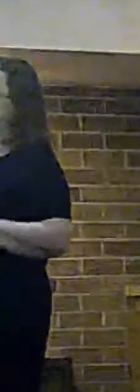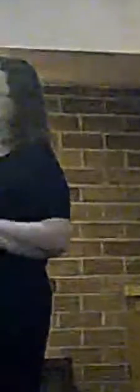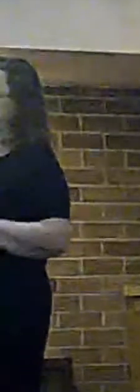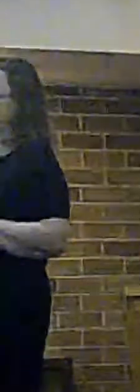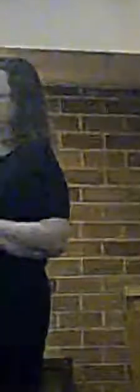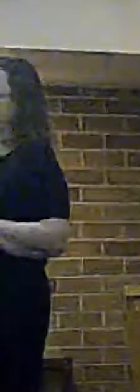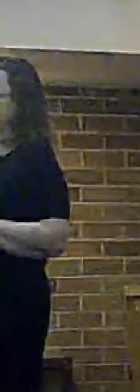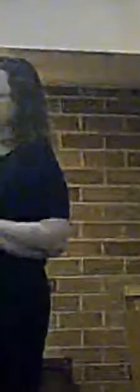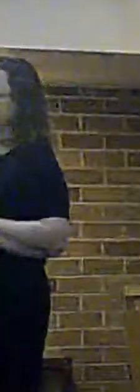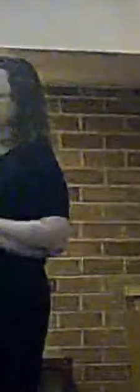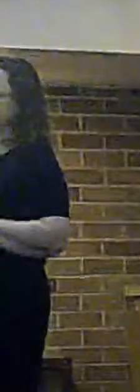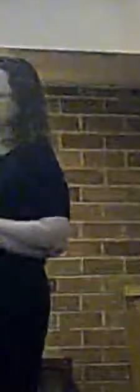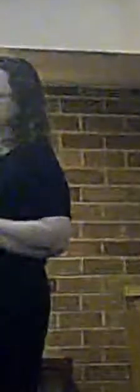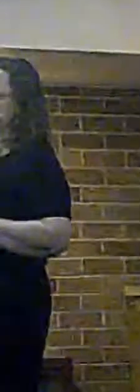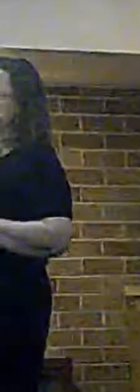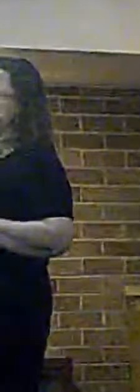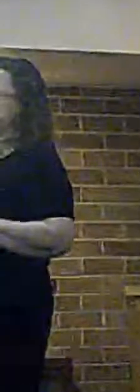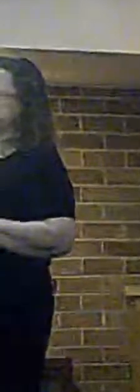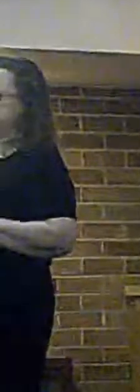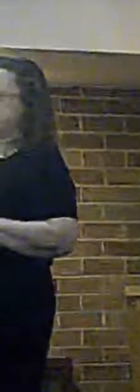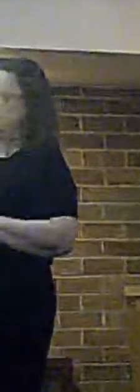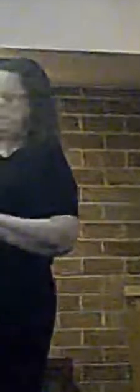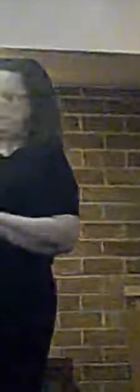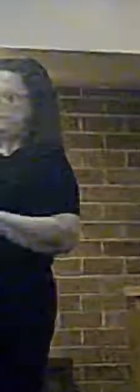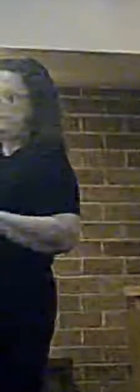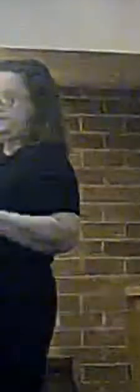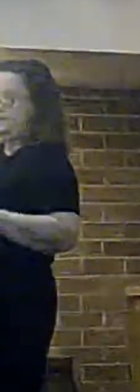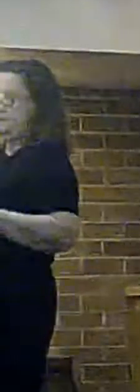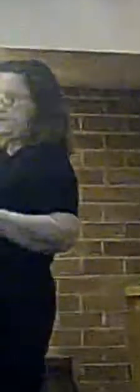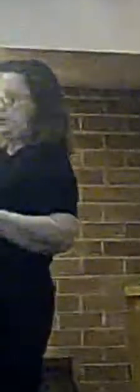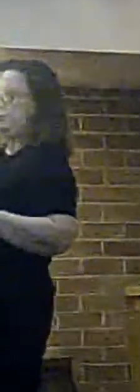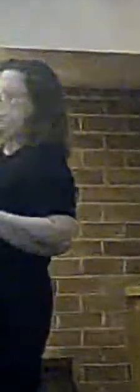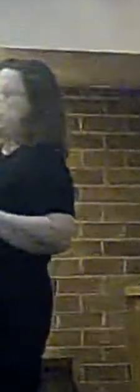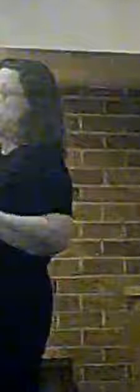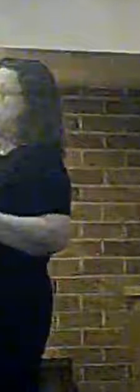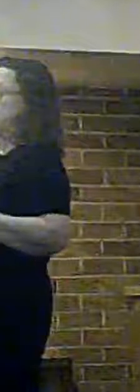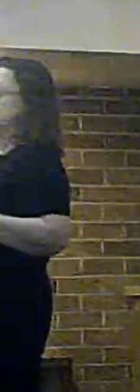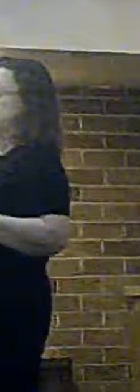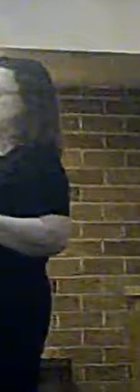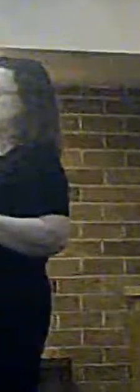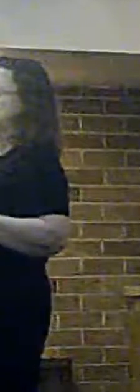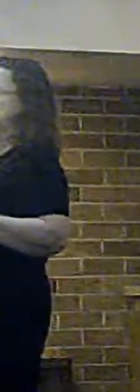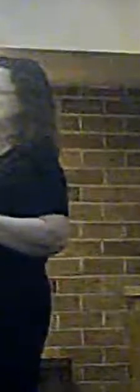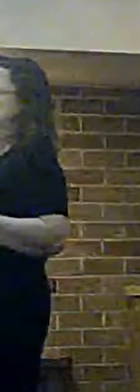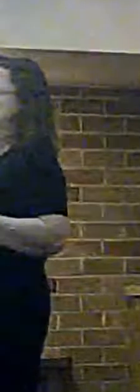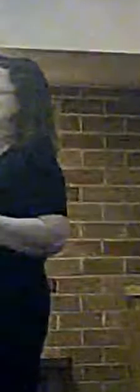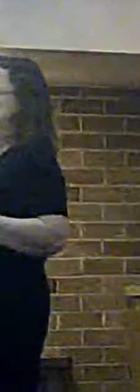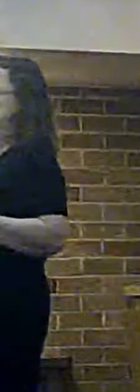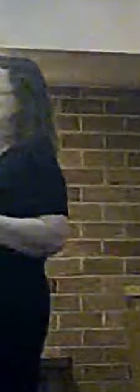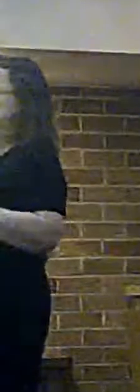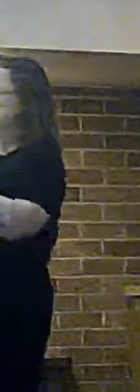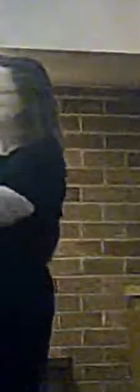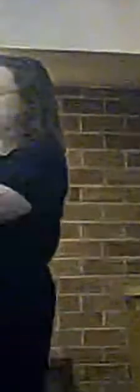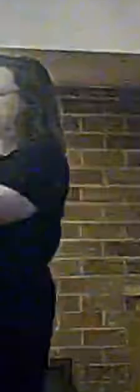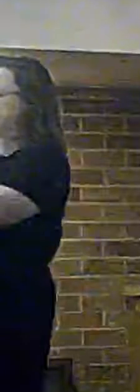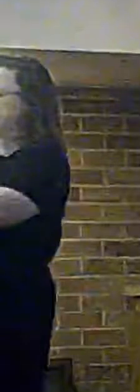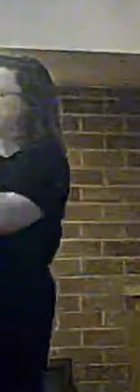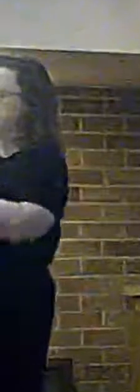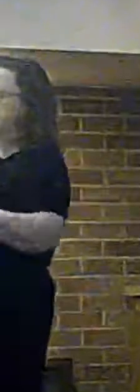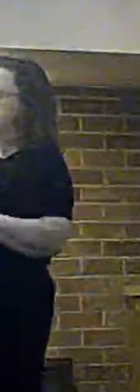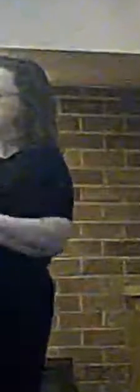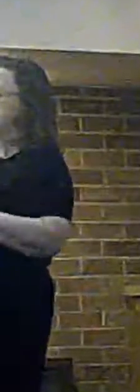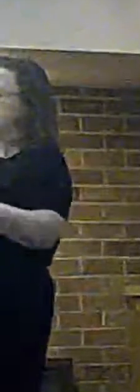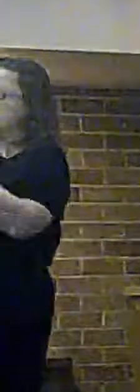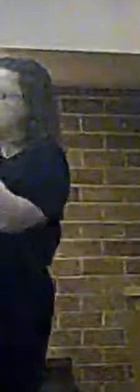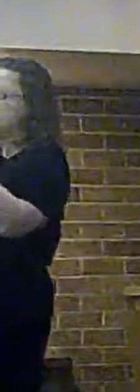The point is, I am the one who's held to account for the recommendations. If the authority elect